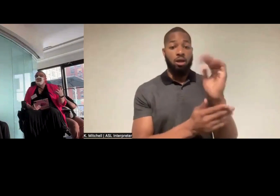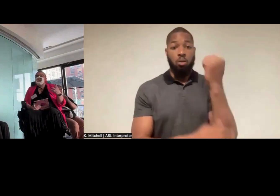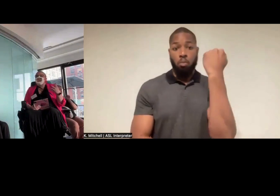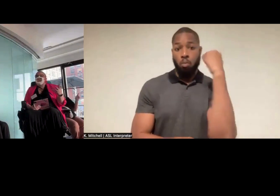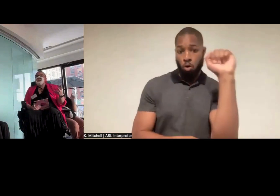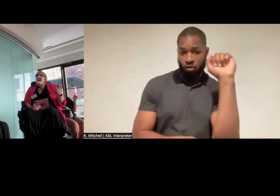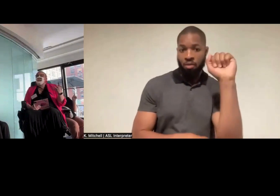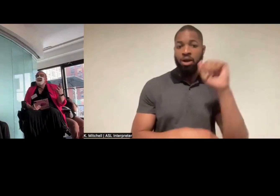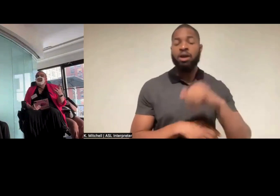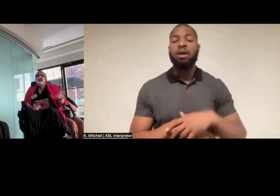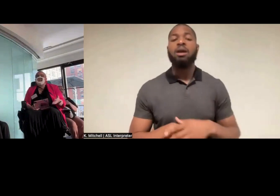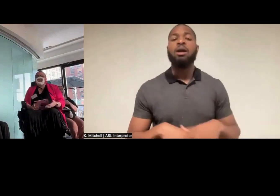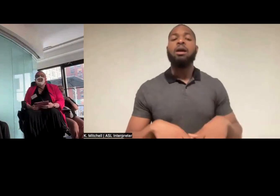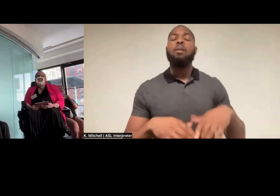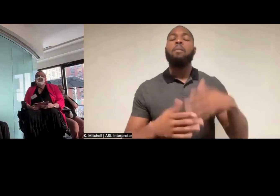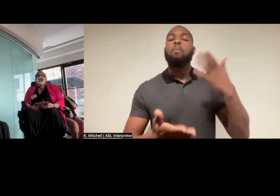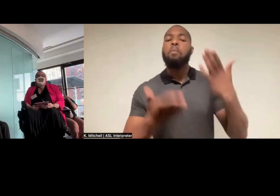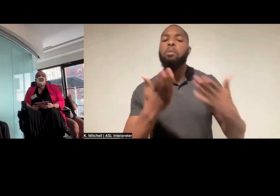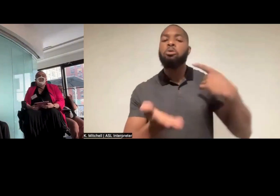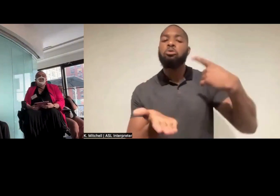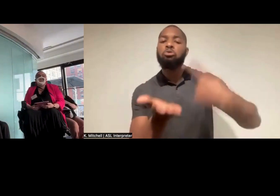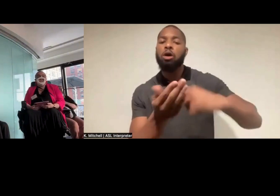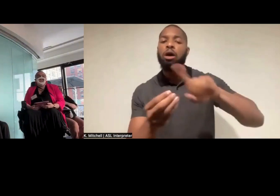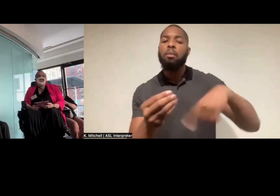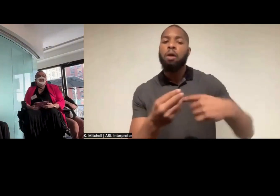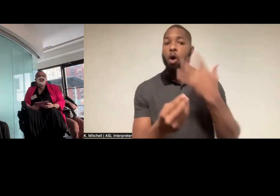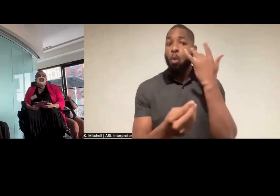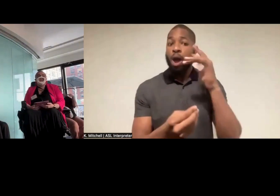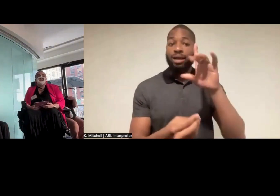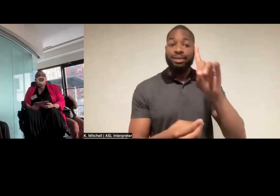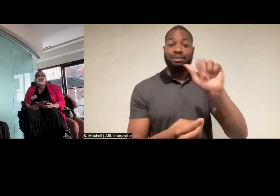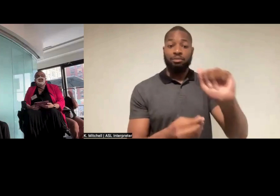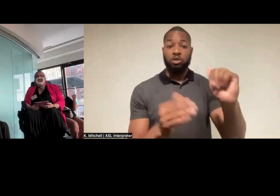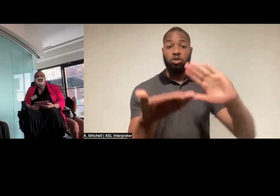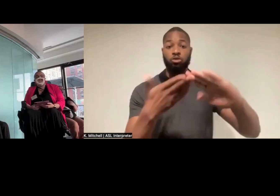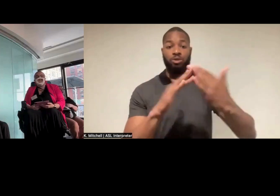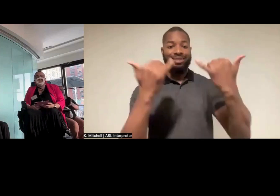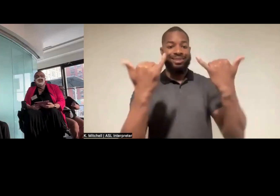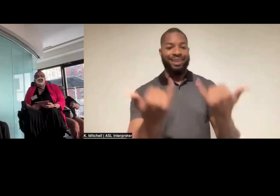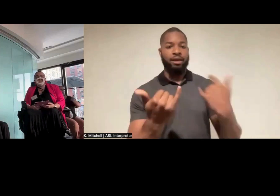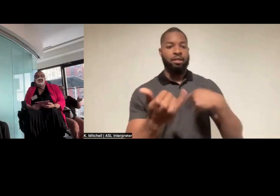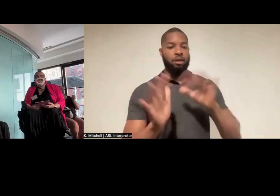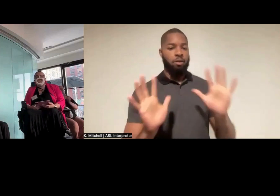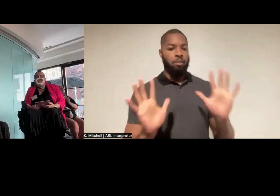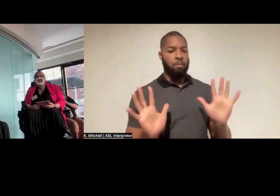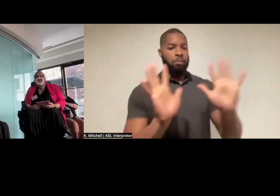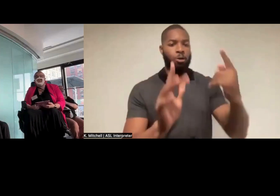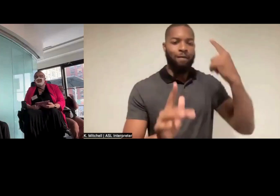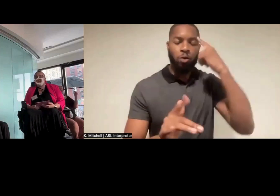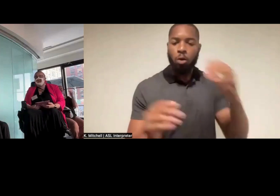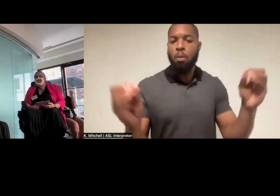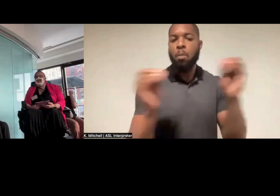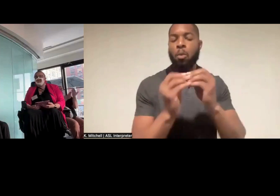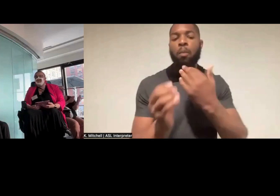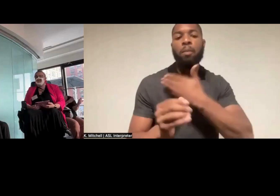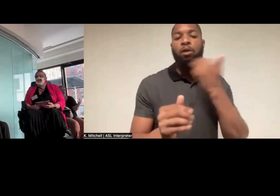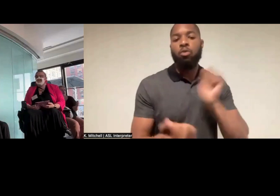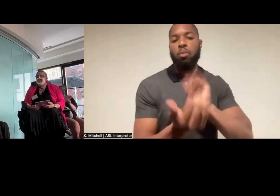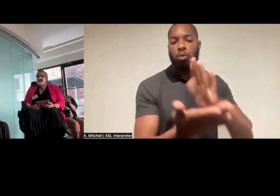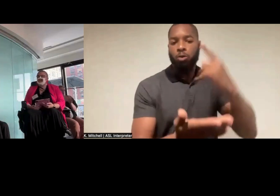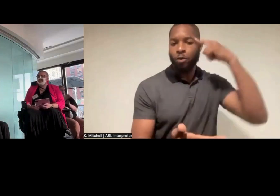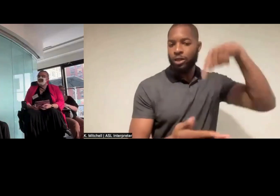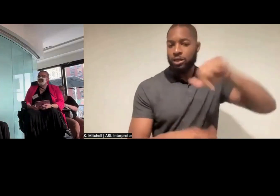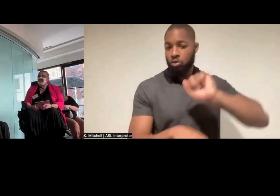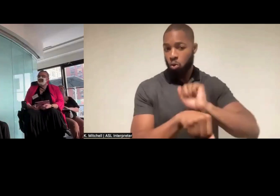perhaps a little bit about, why the disability community now is pushing for a disability justice approach to this work?